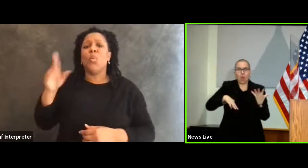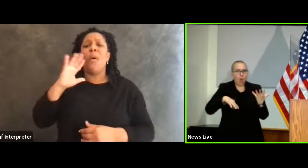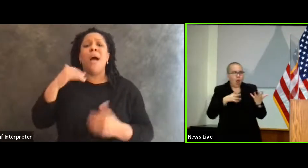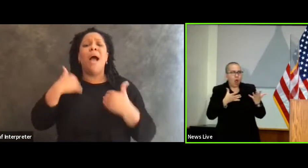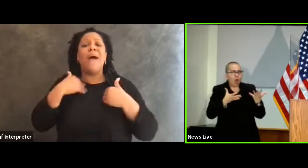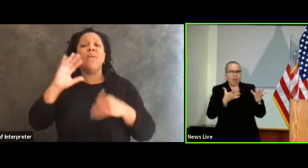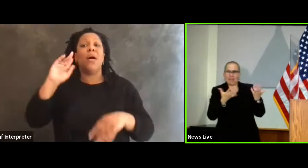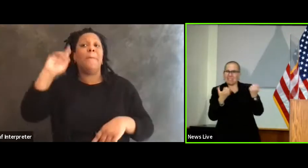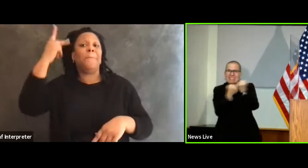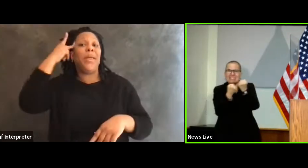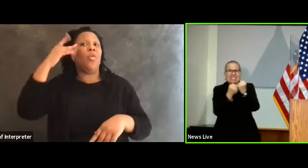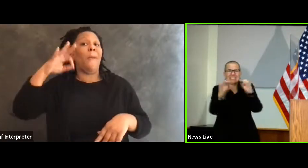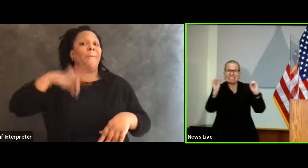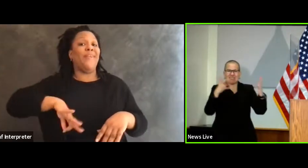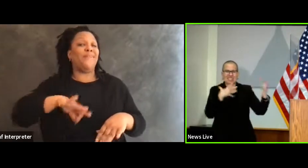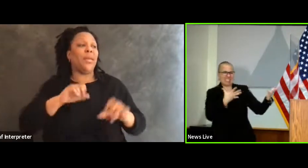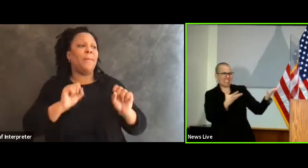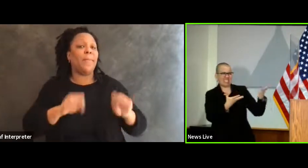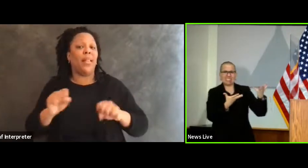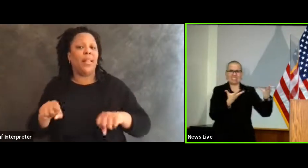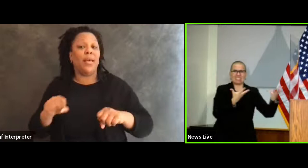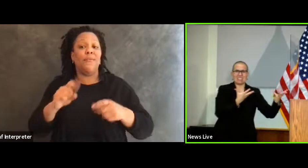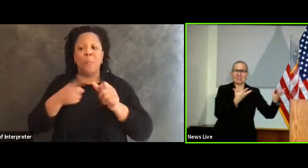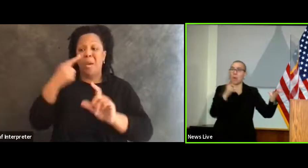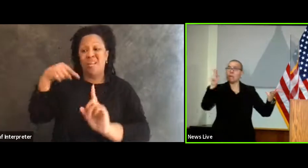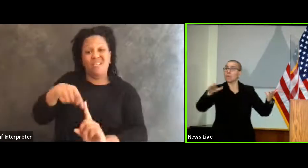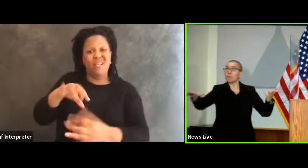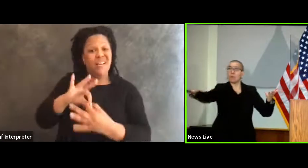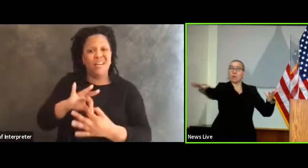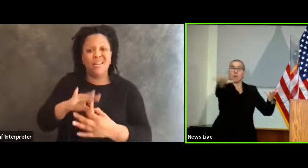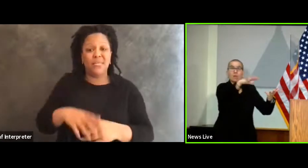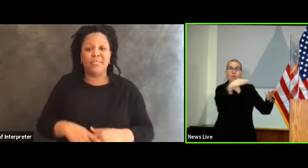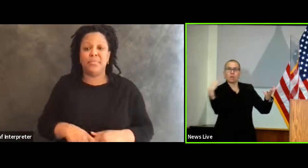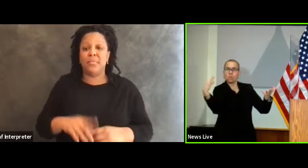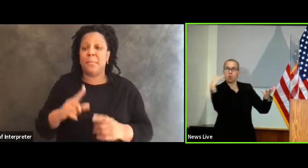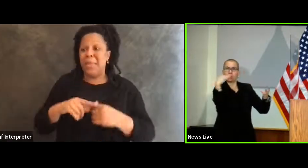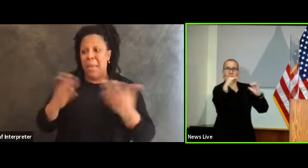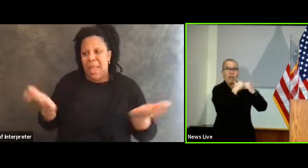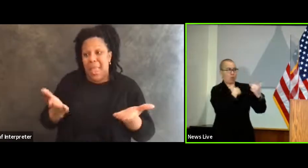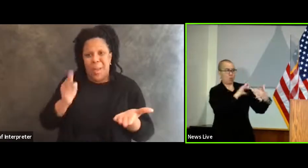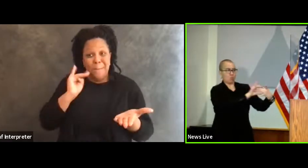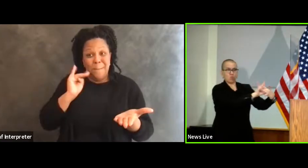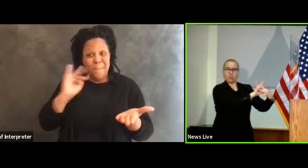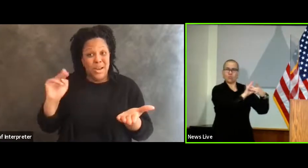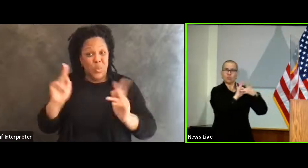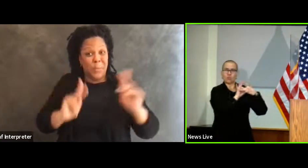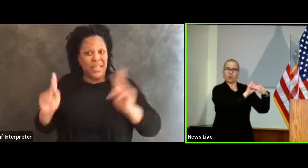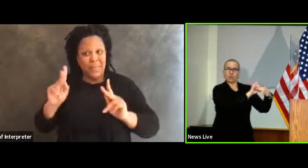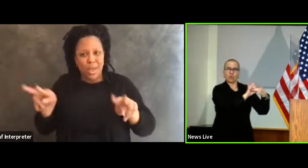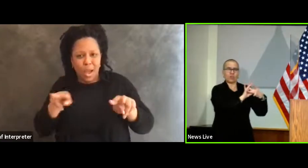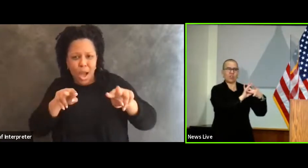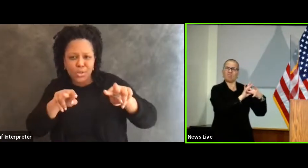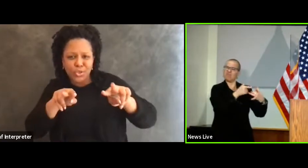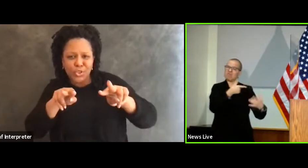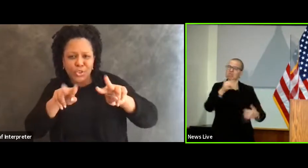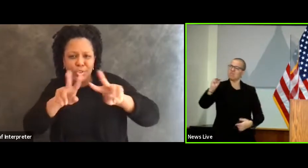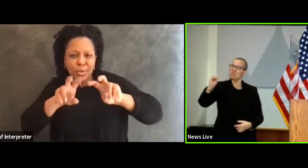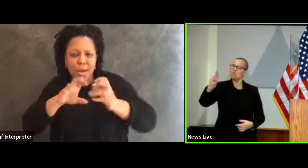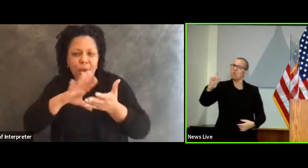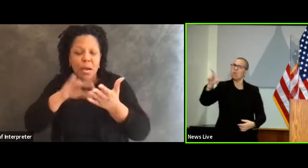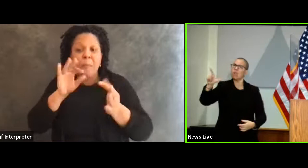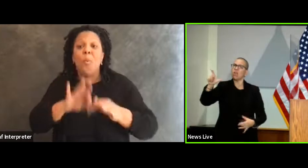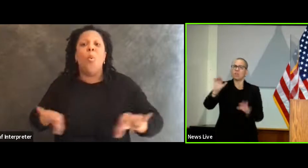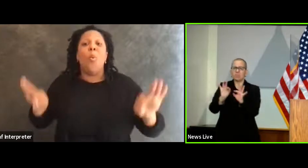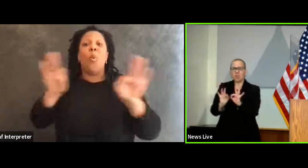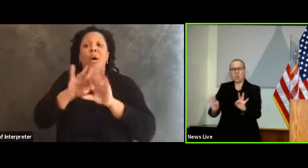than the fact that Minnesotans are watching, and they're watching us, and there's a moral imperative for us to do something. And it is going to take people to step out of